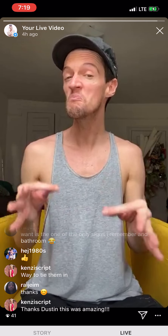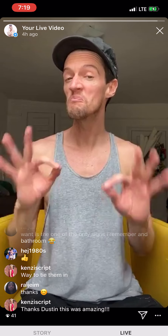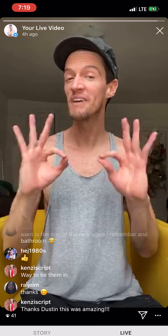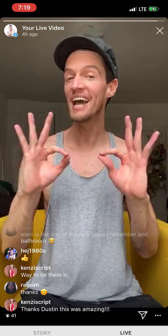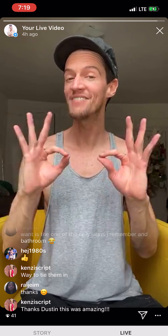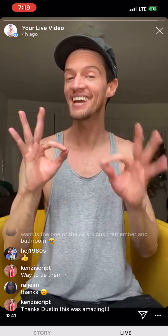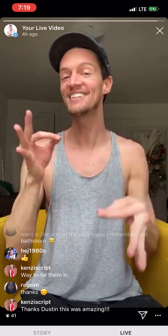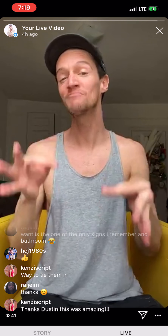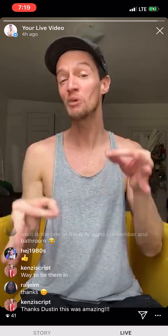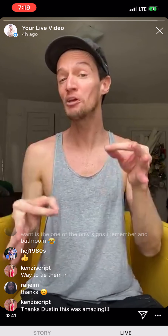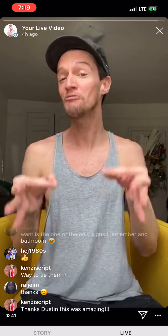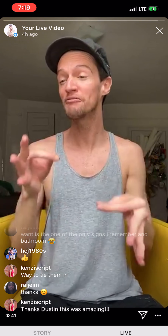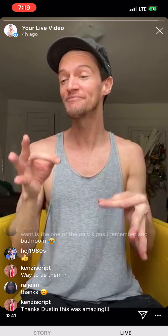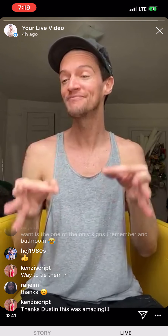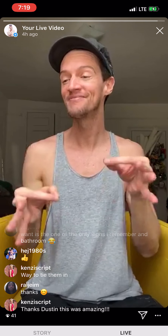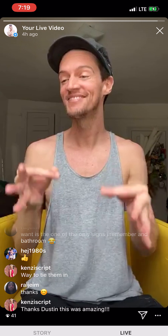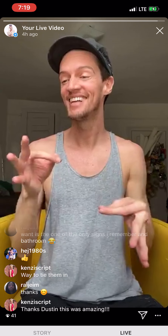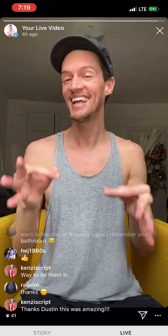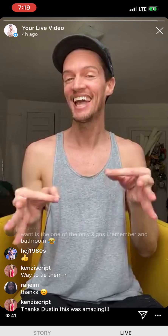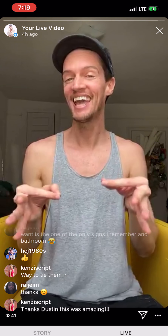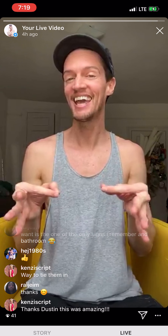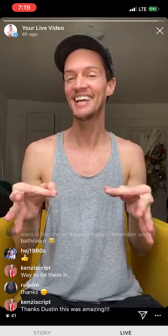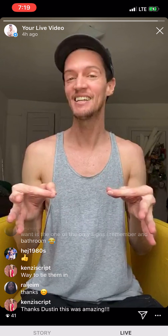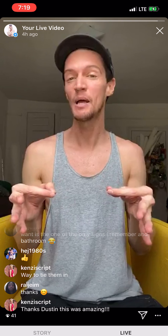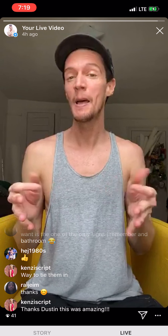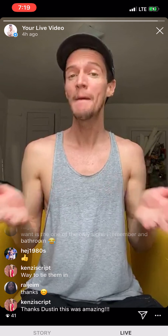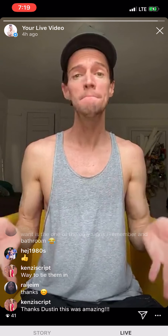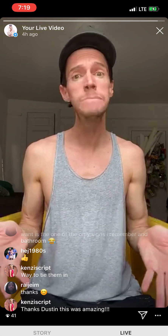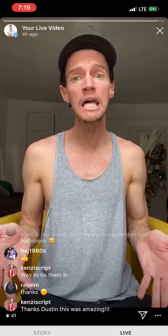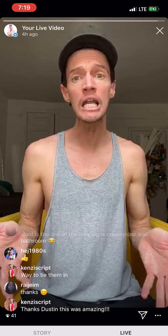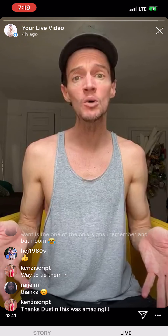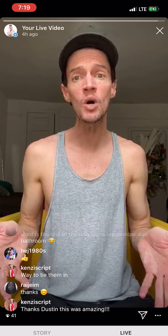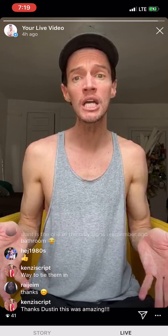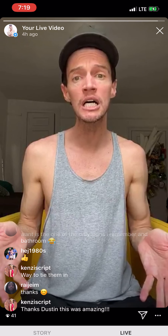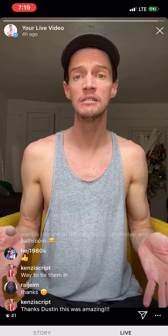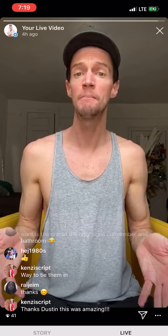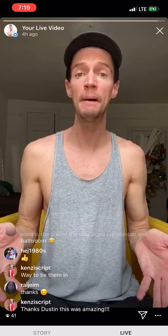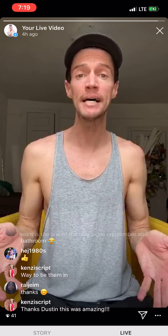F hands. If. And. But I don't wanna. But.